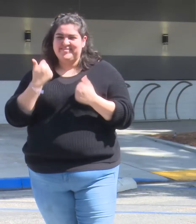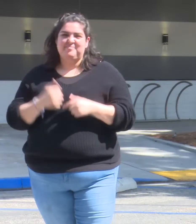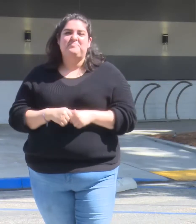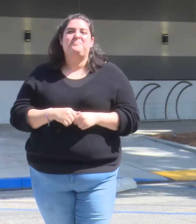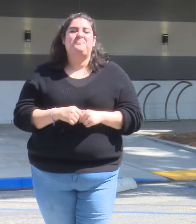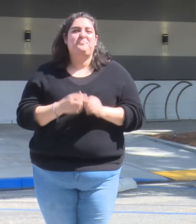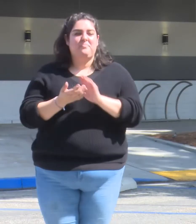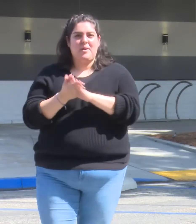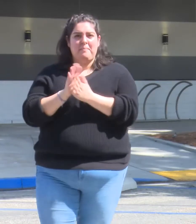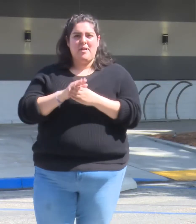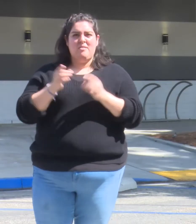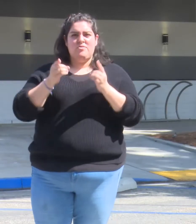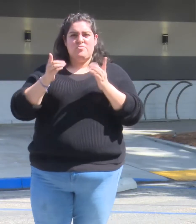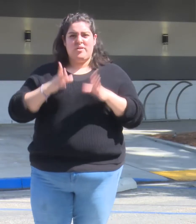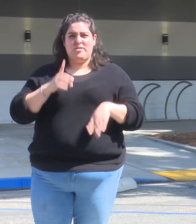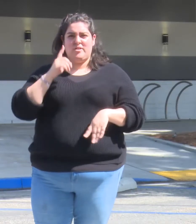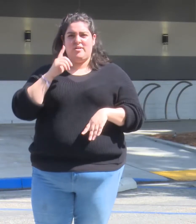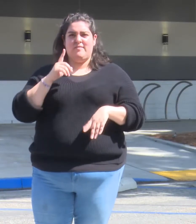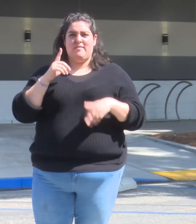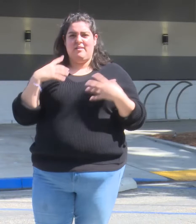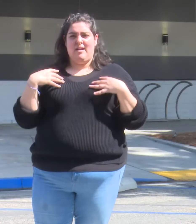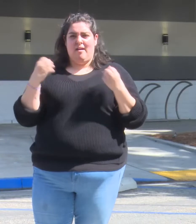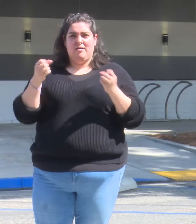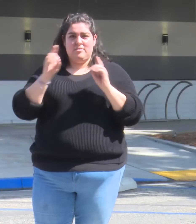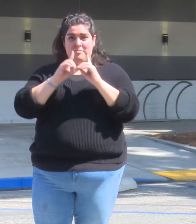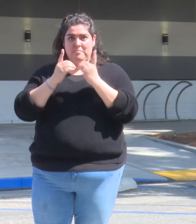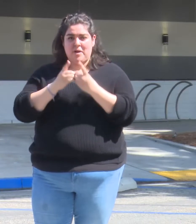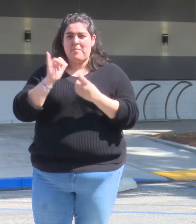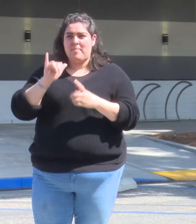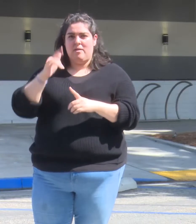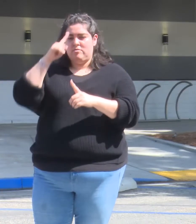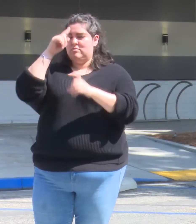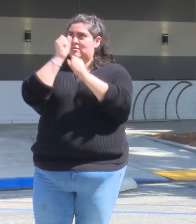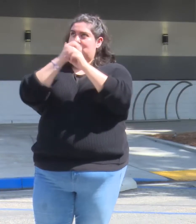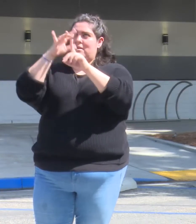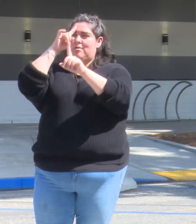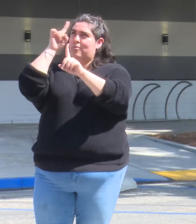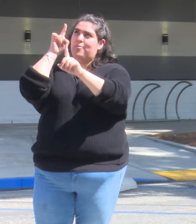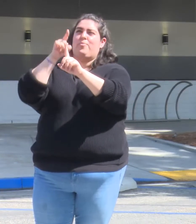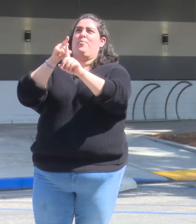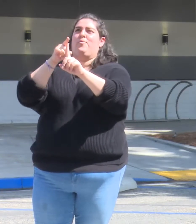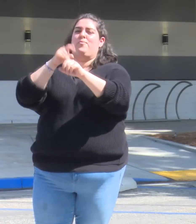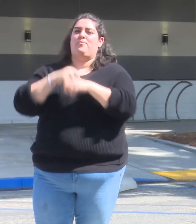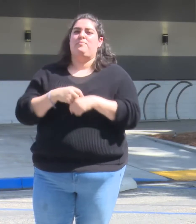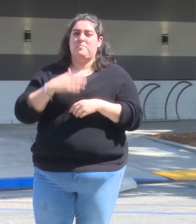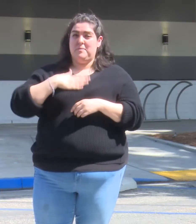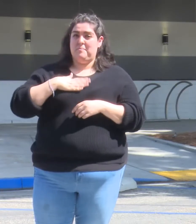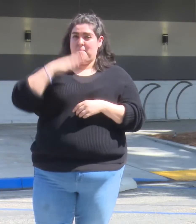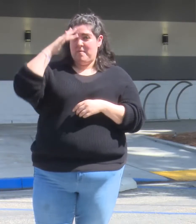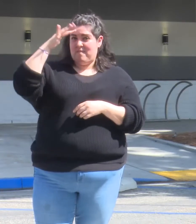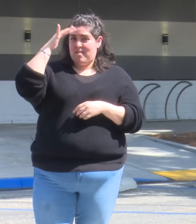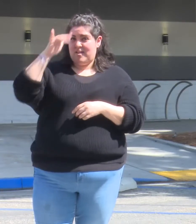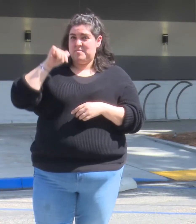To become director of the health department was my dream job. My philosophy at the department